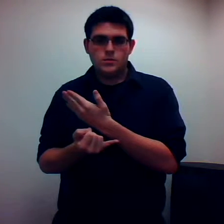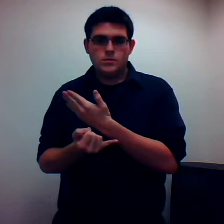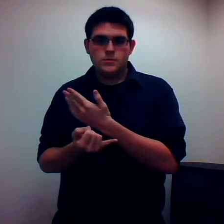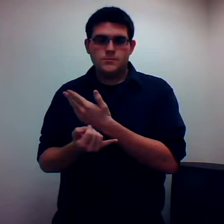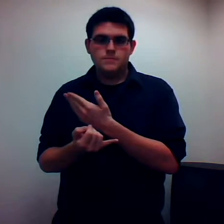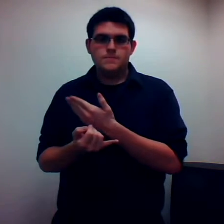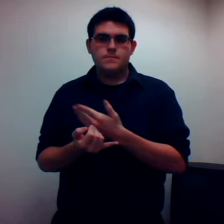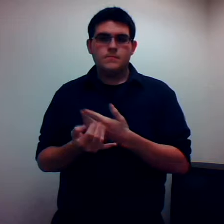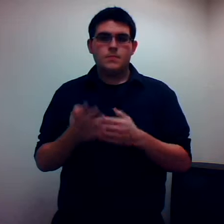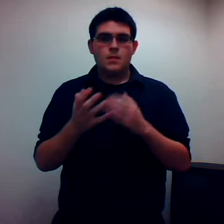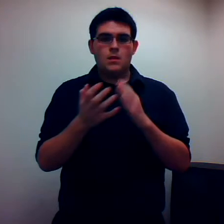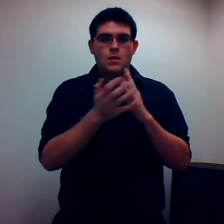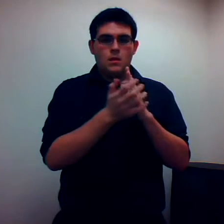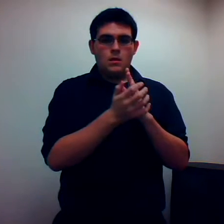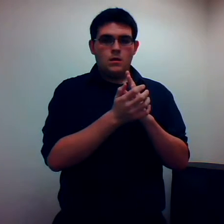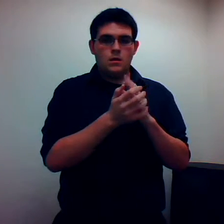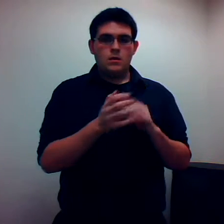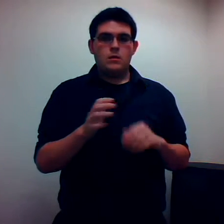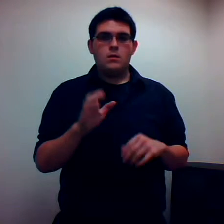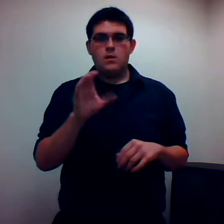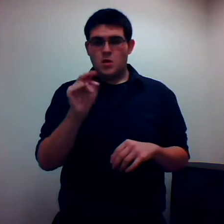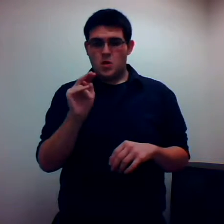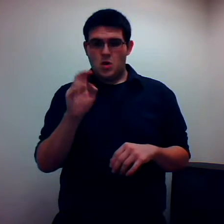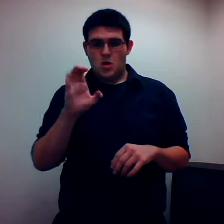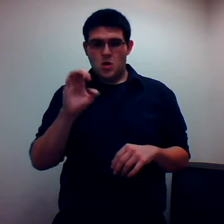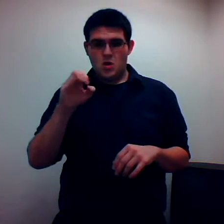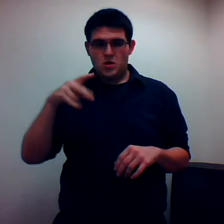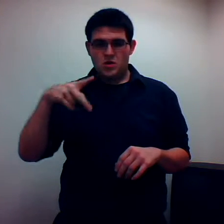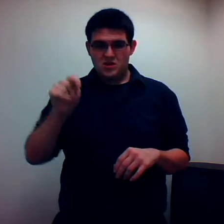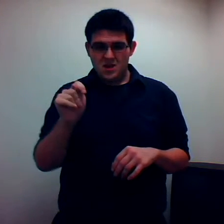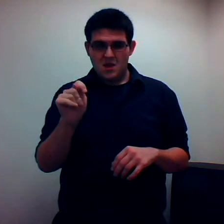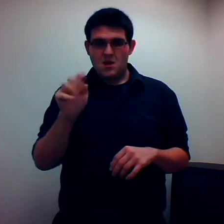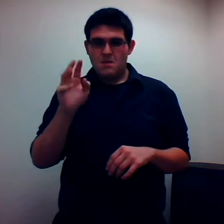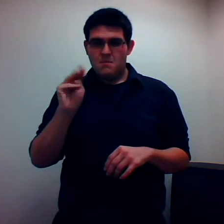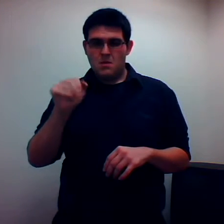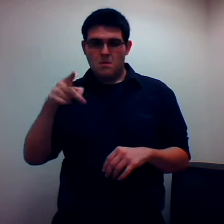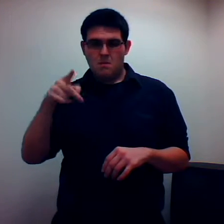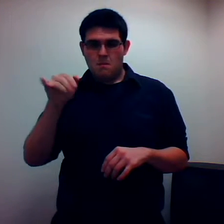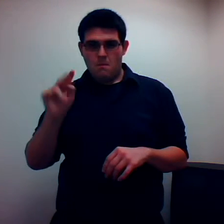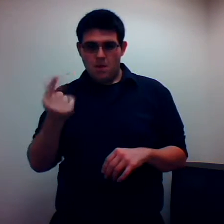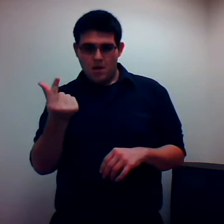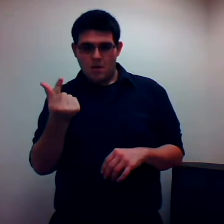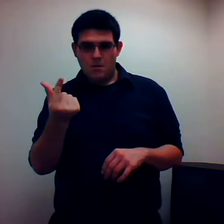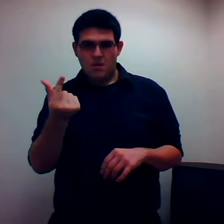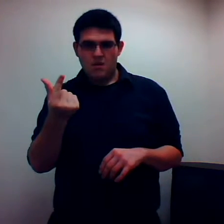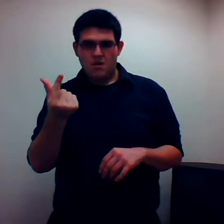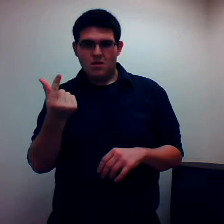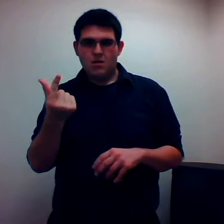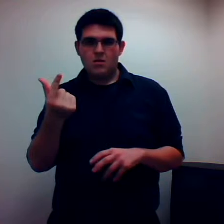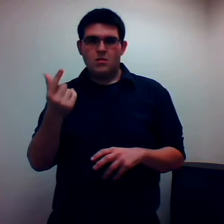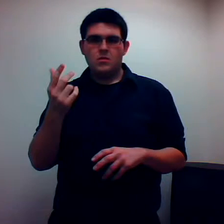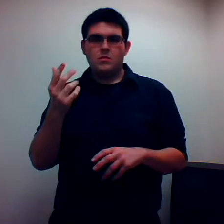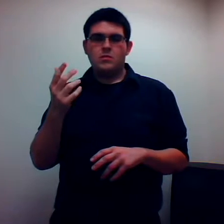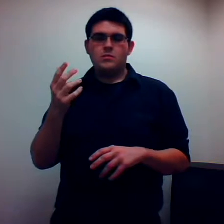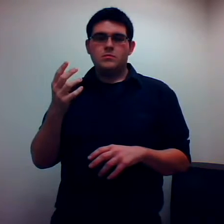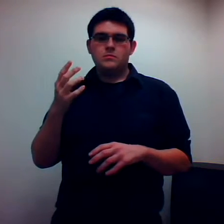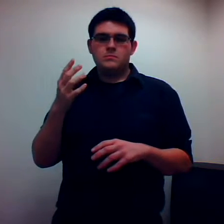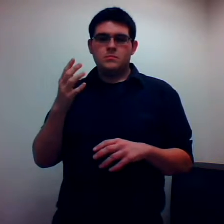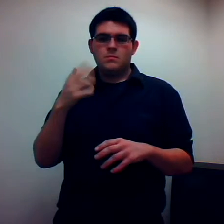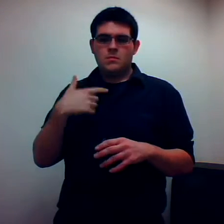in class, like concept mapping. Maybe they'll go find the article, draw a concept map of that article, which means any